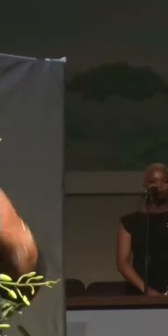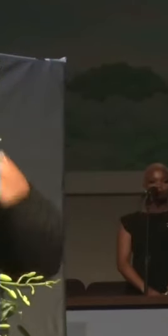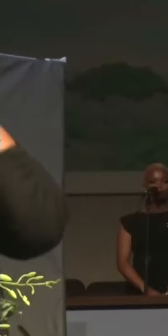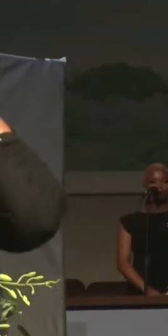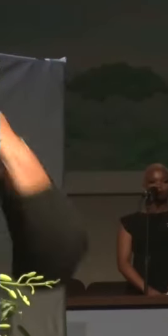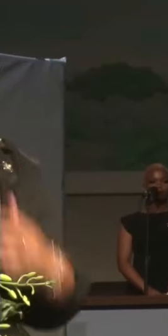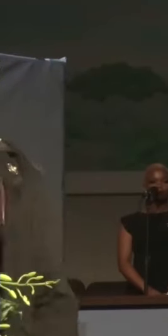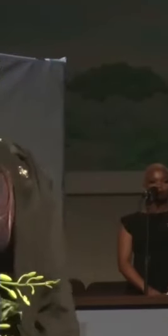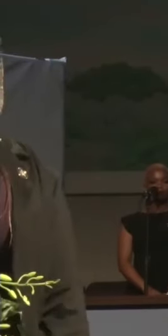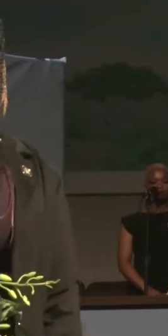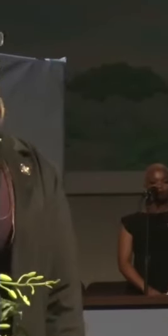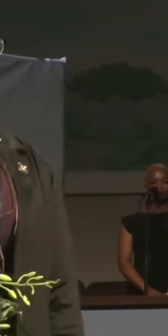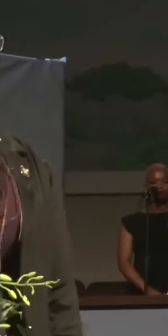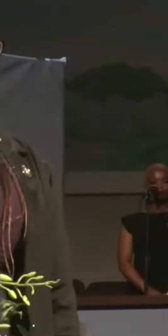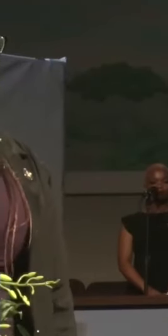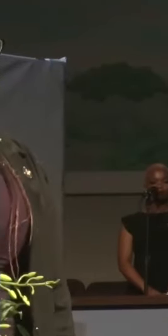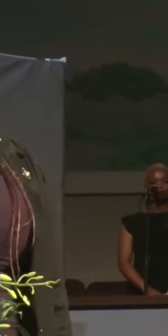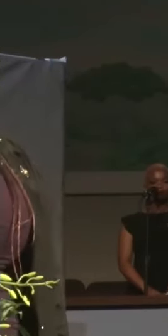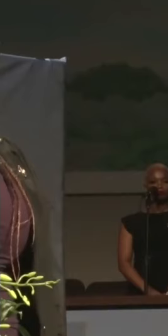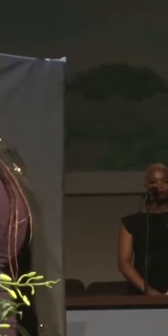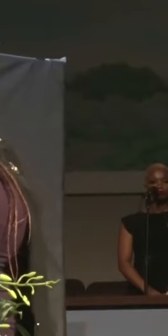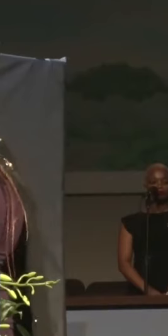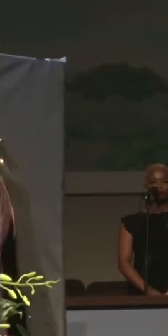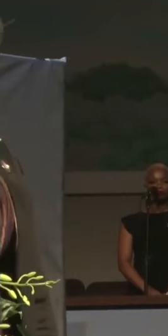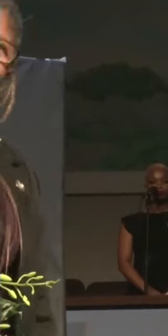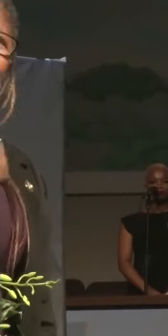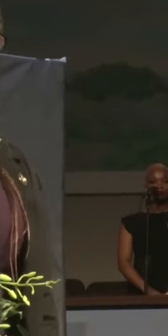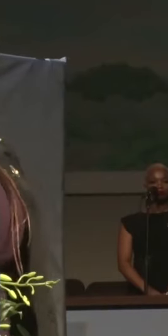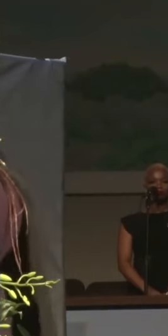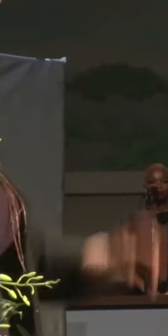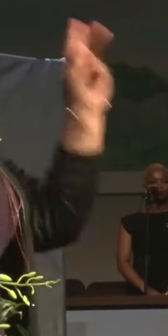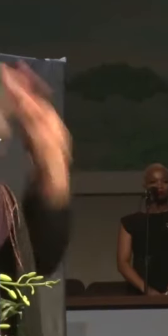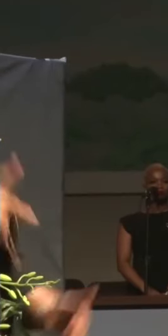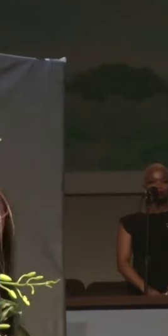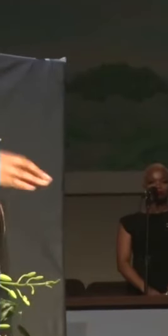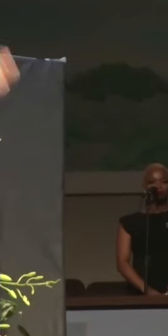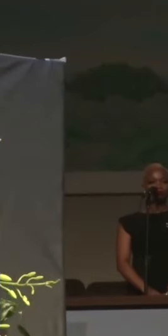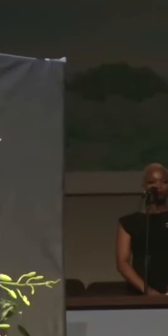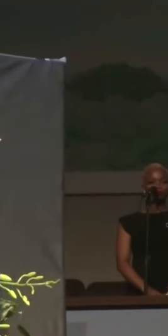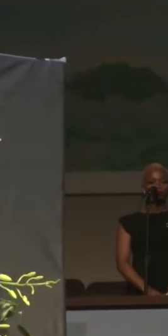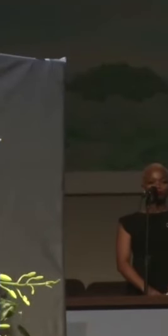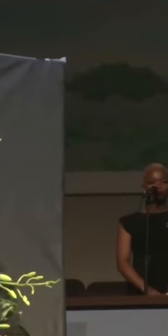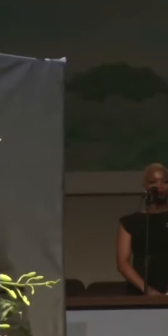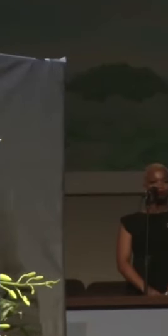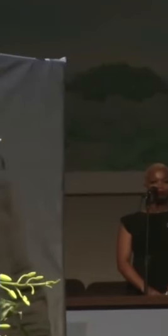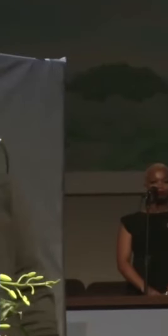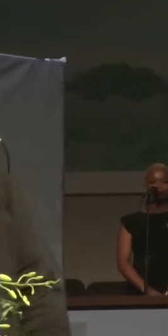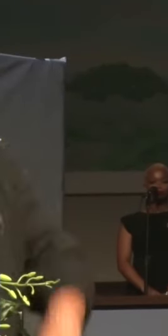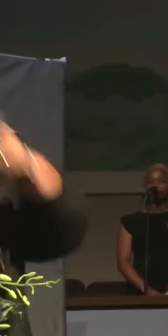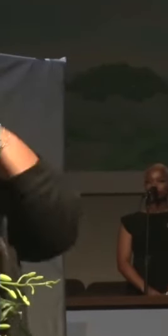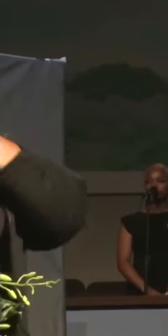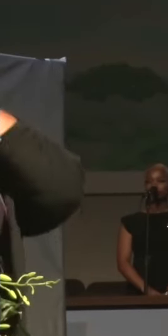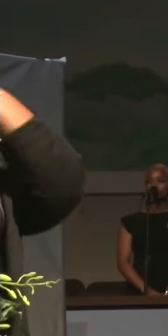because he will. I wish I had one somebody that knows he will take care